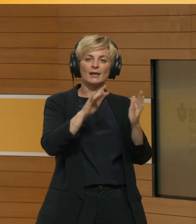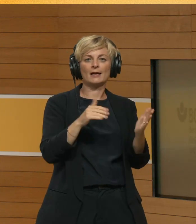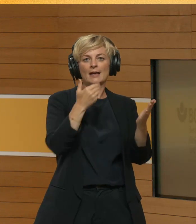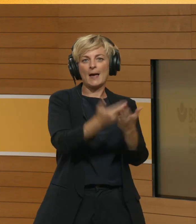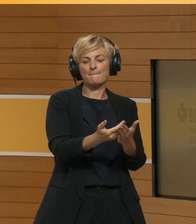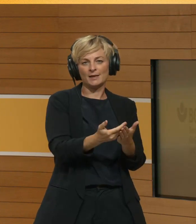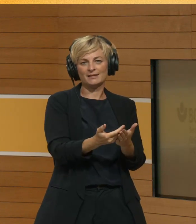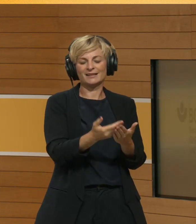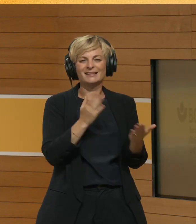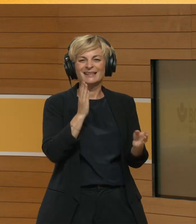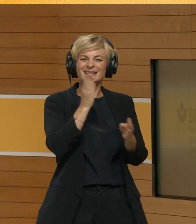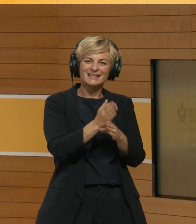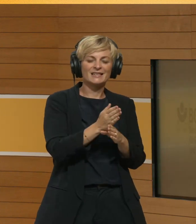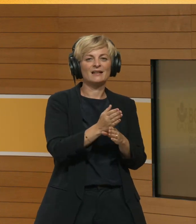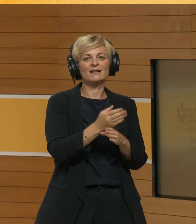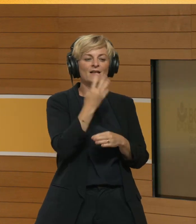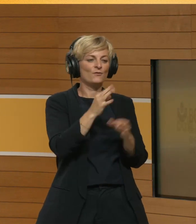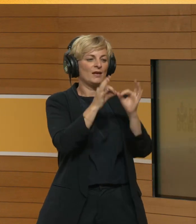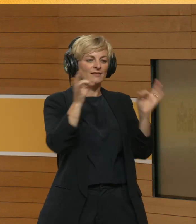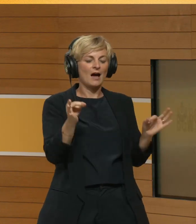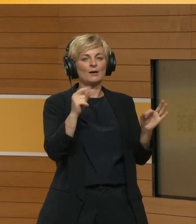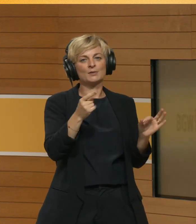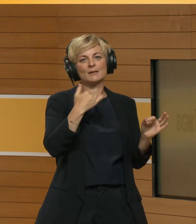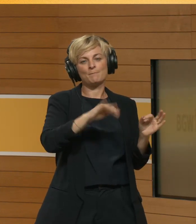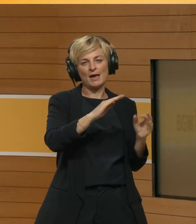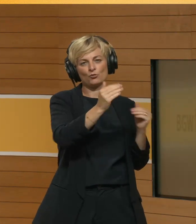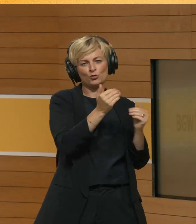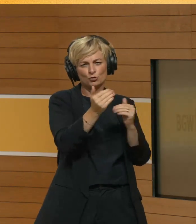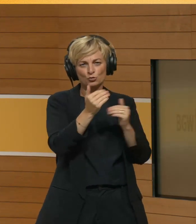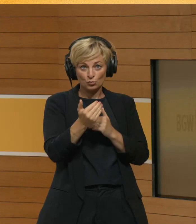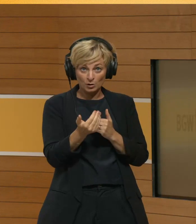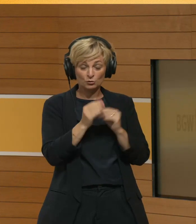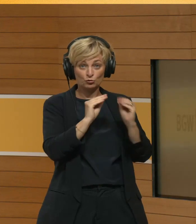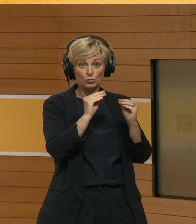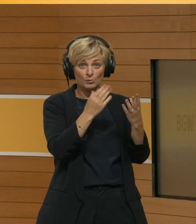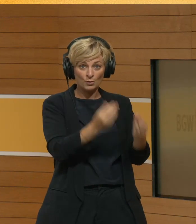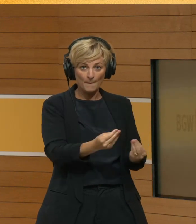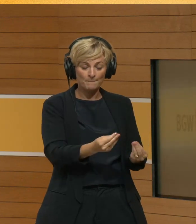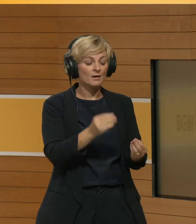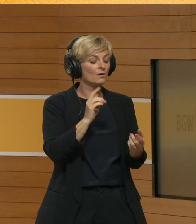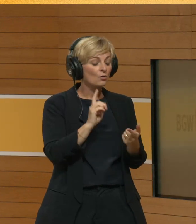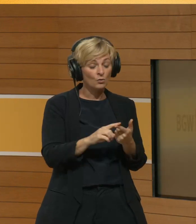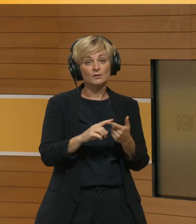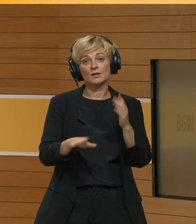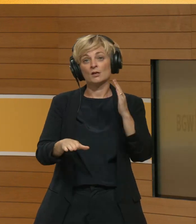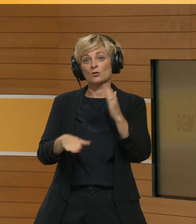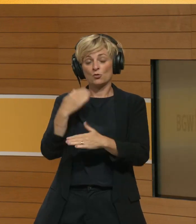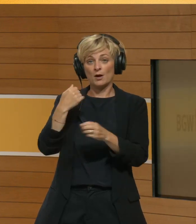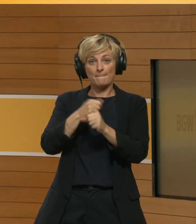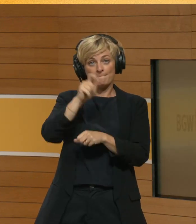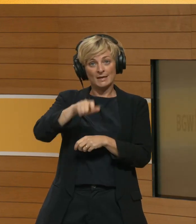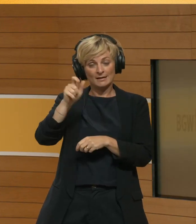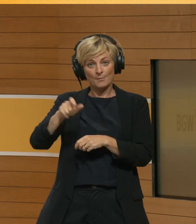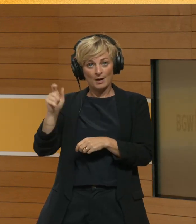days. And additionally, the new employees get an intense training in basic life support,